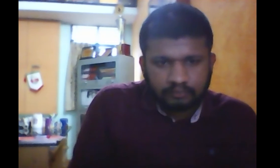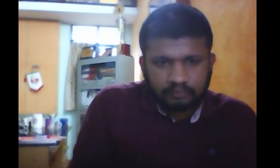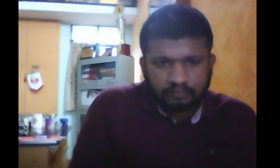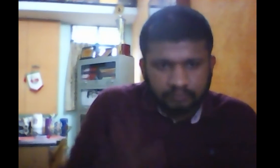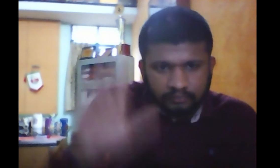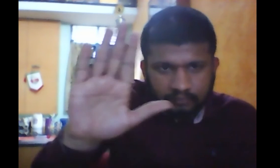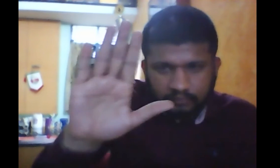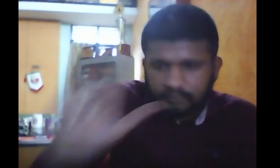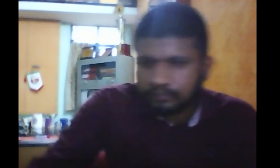Yeah, good.